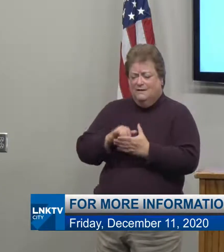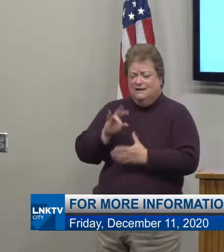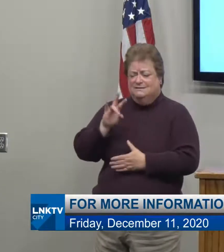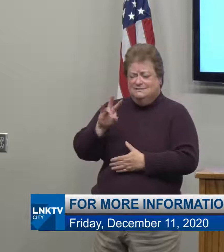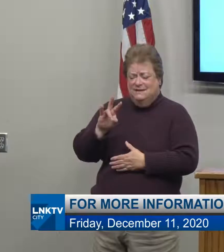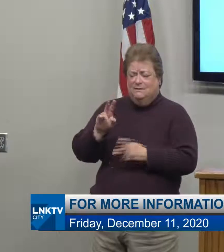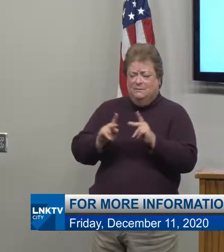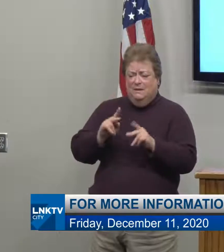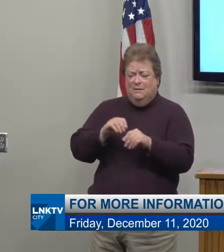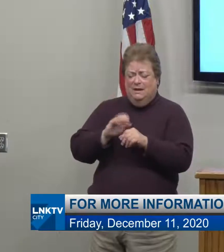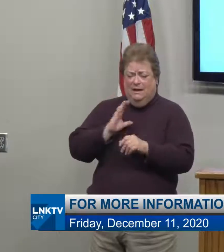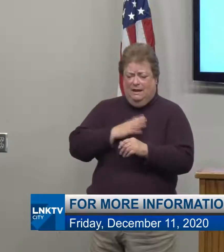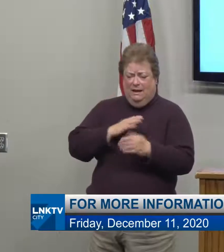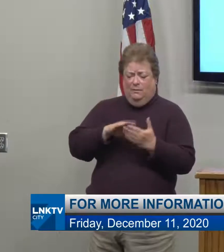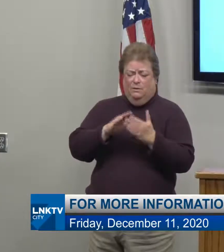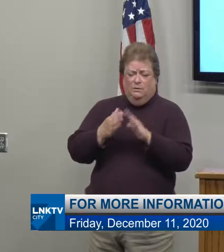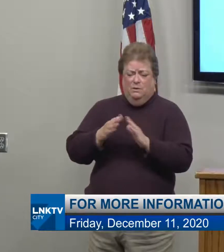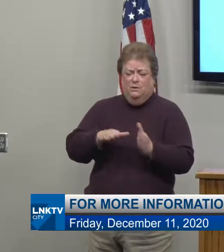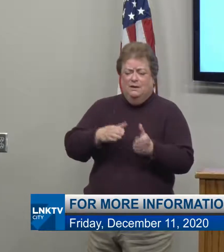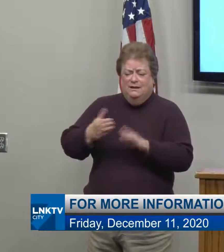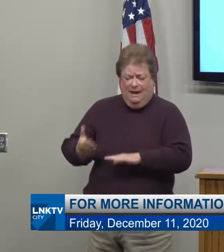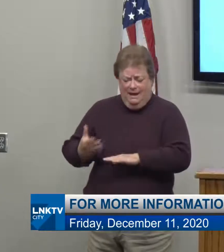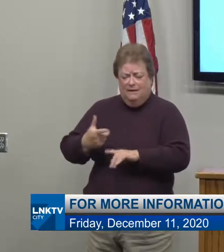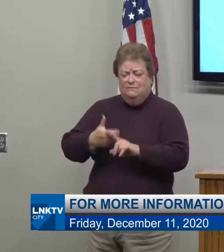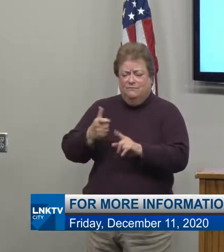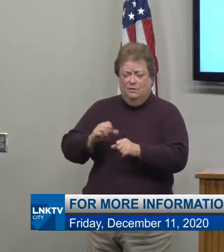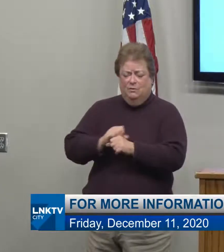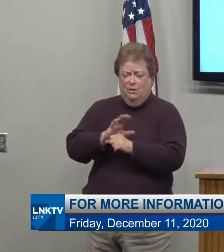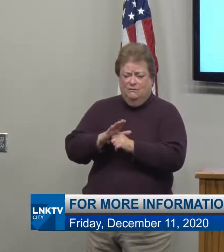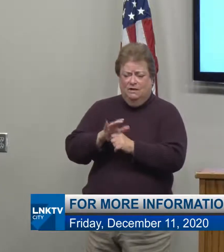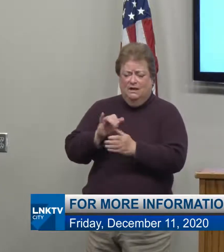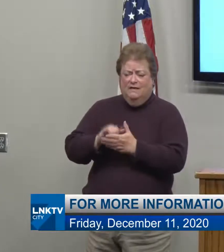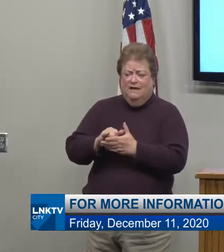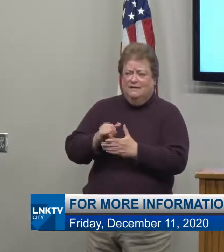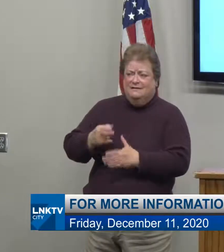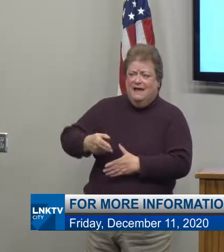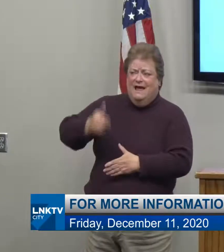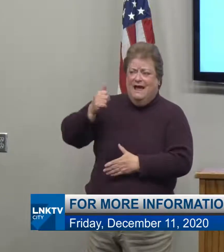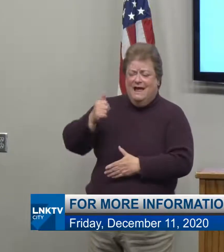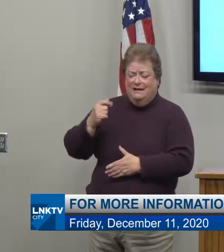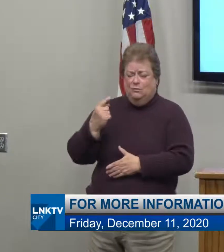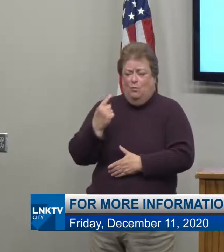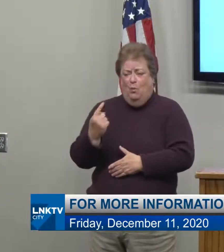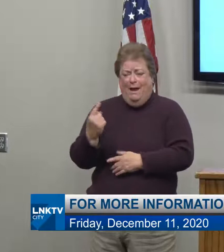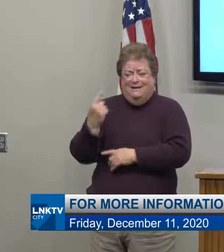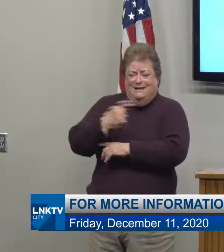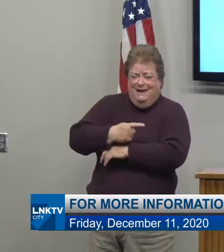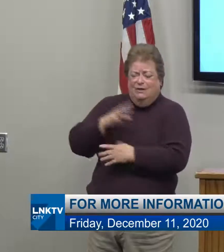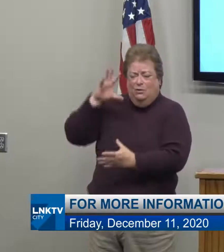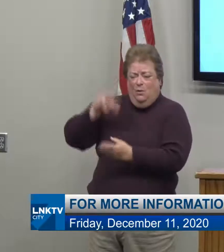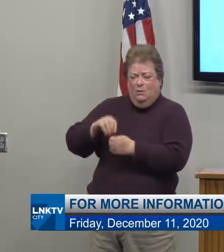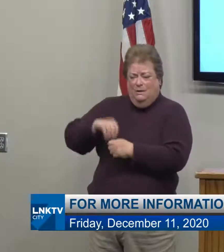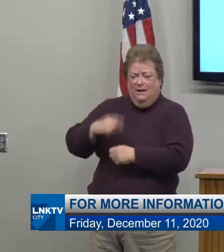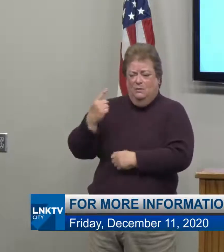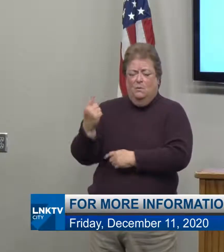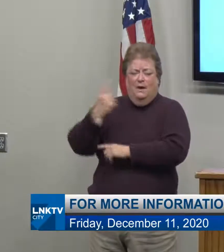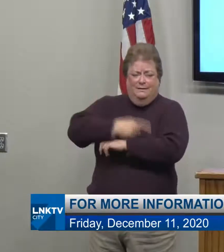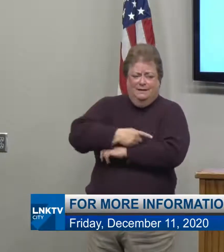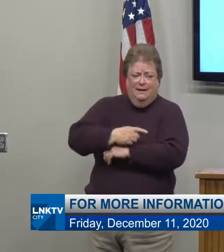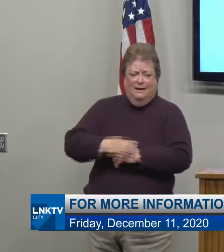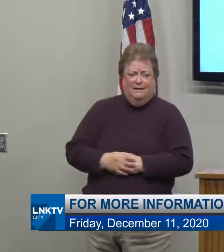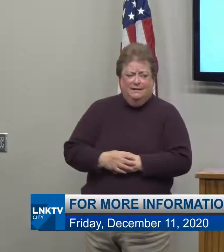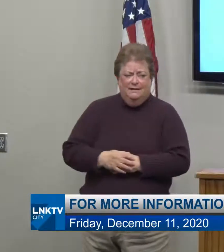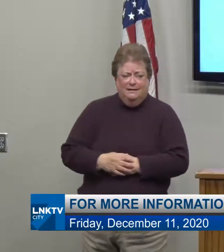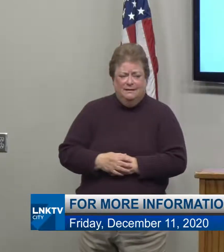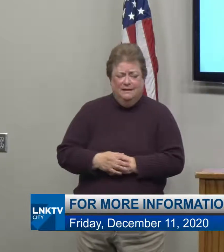individuals in our community died from COVID-19. The highest single-day total so far during the pandemic. In the first 11